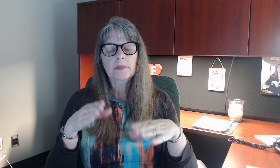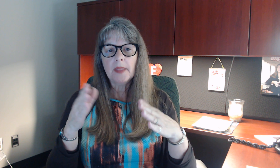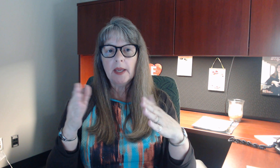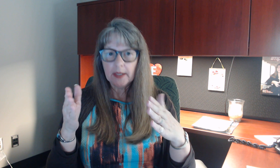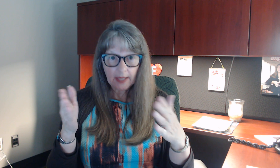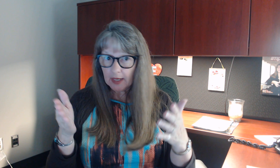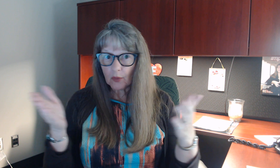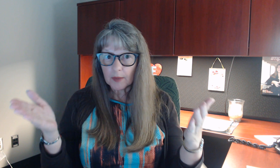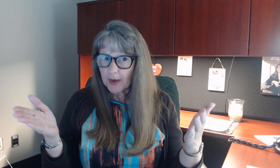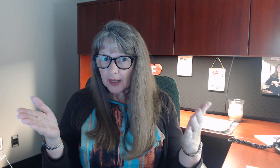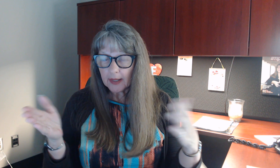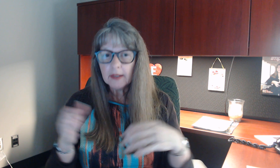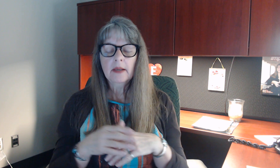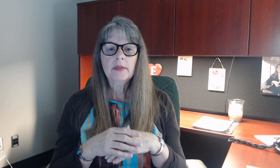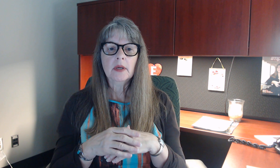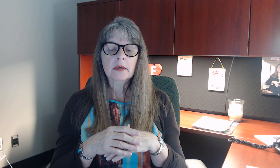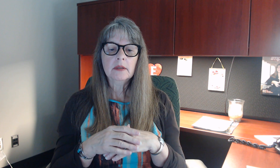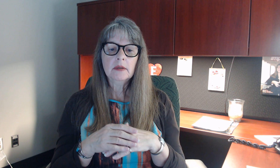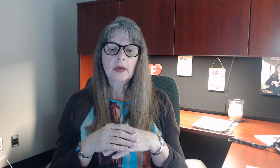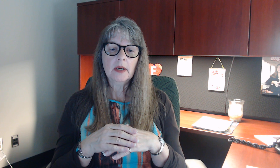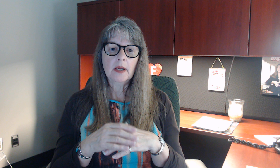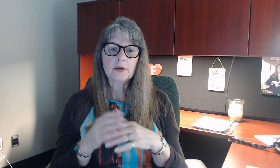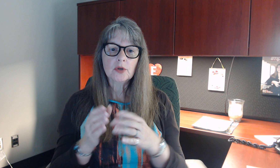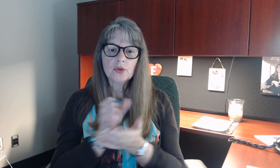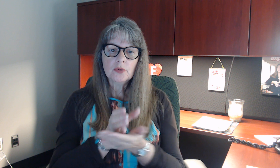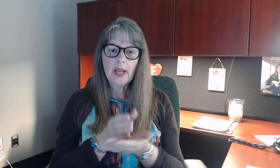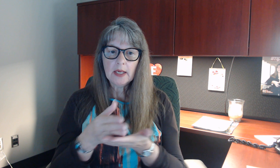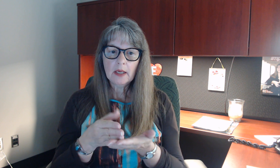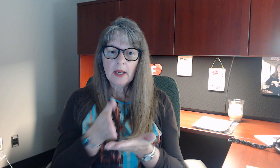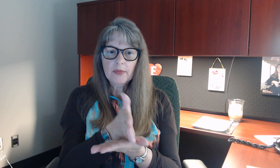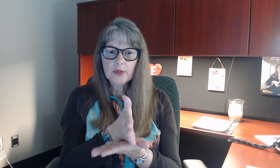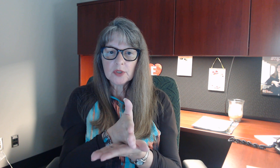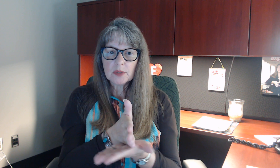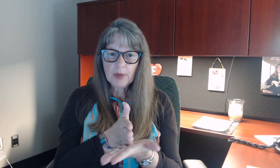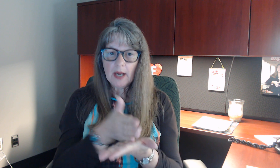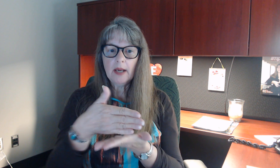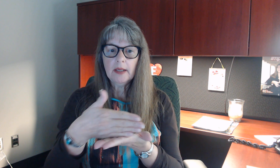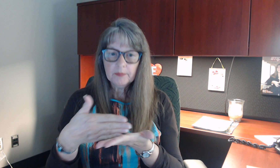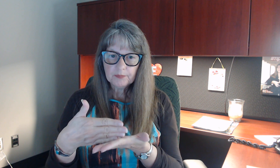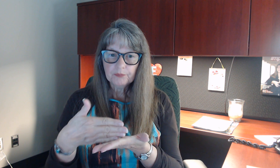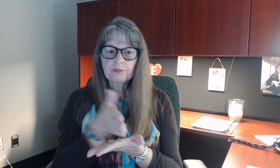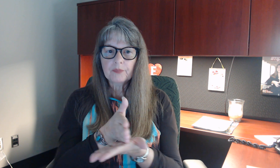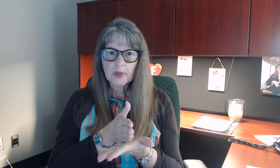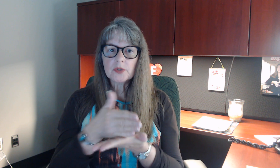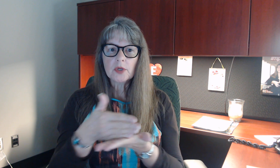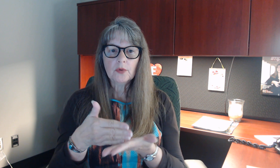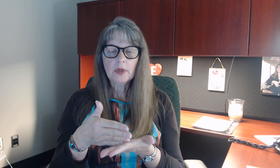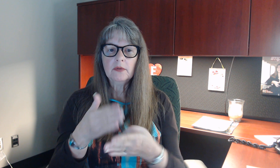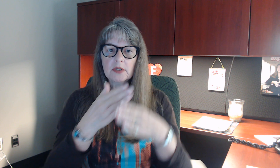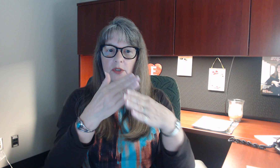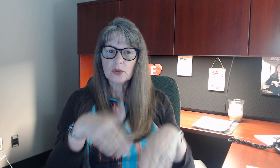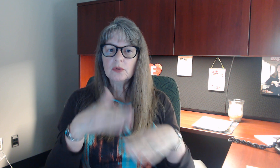a cake or a pie. That I showed you cake, and this is pie. So this is to